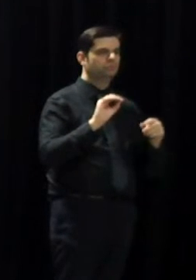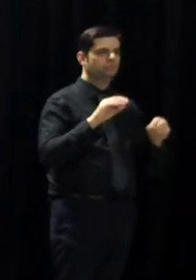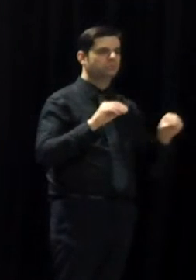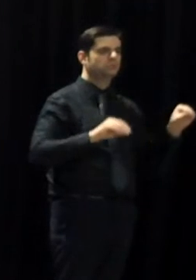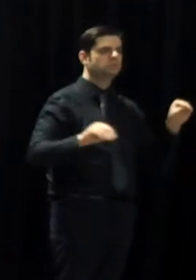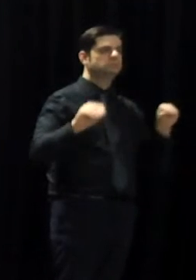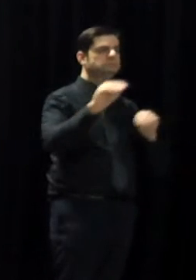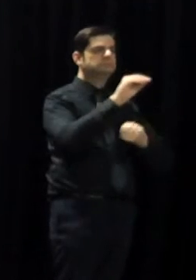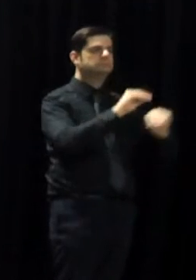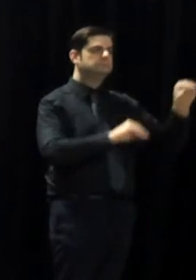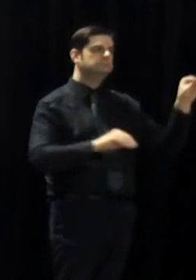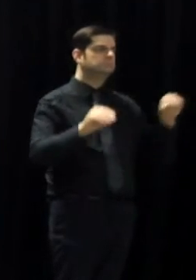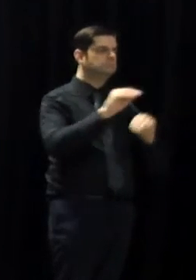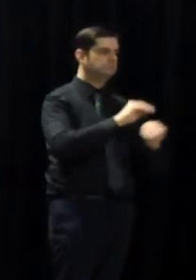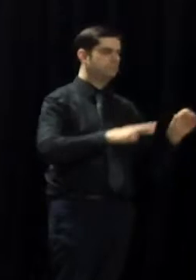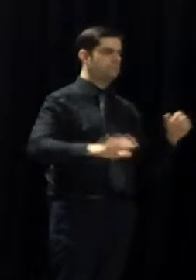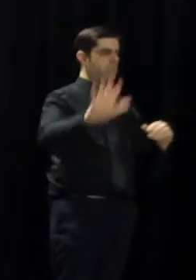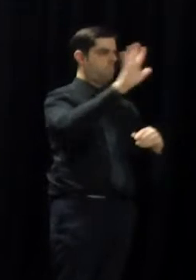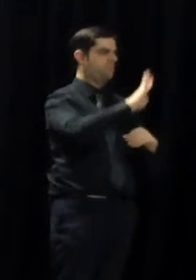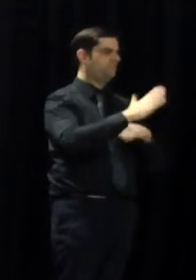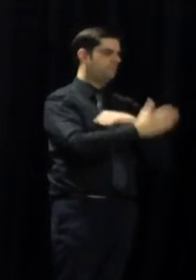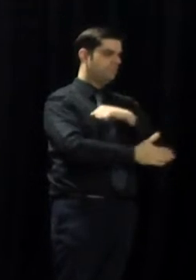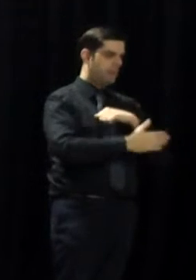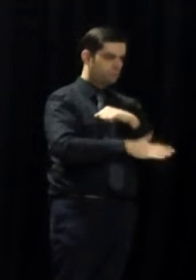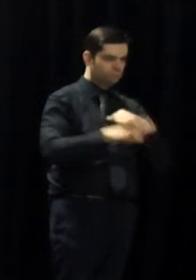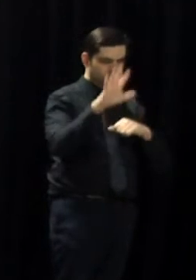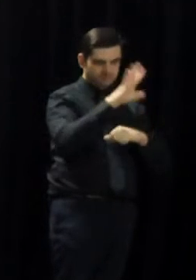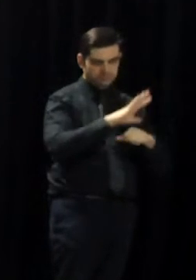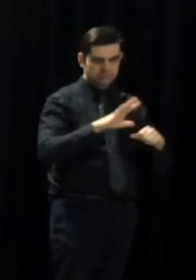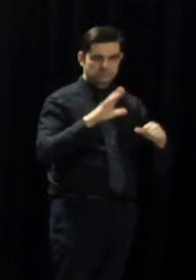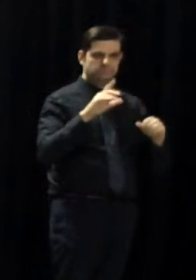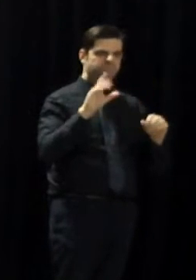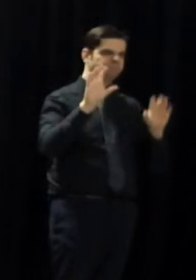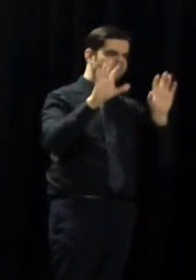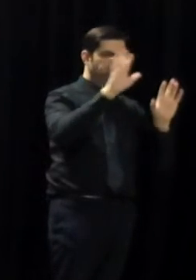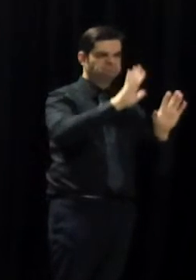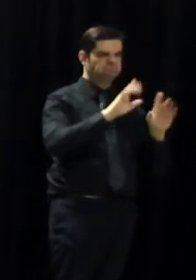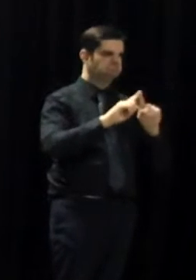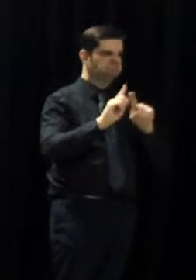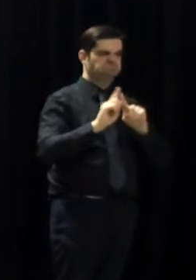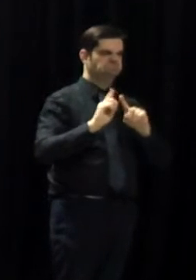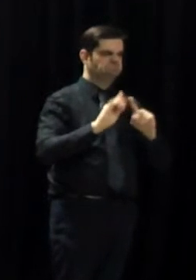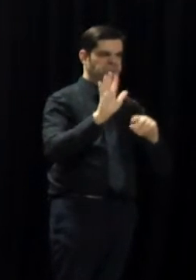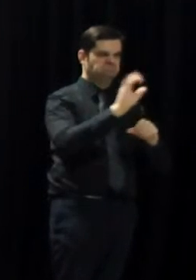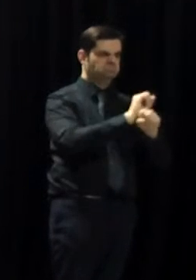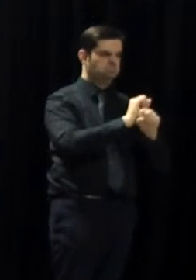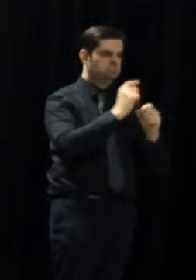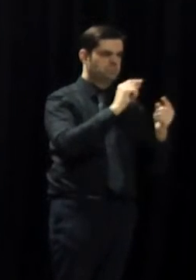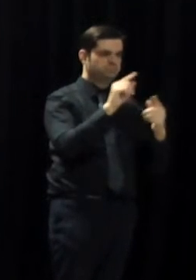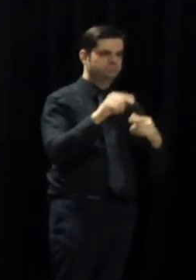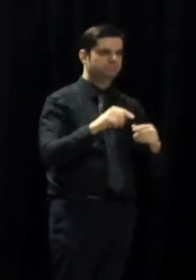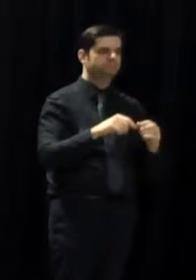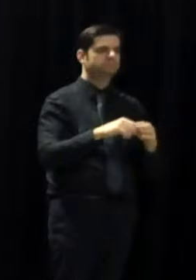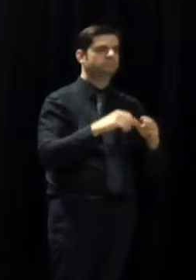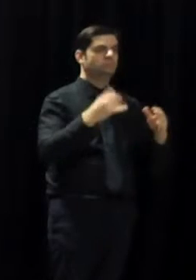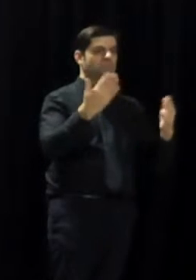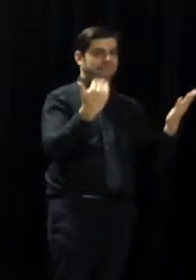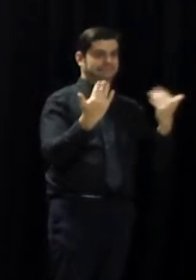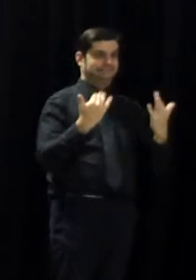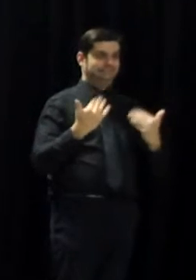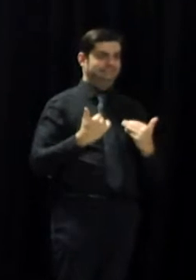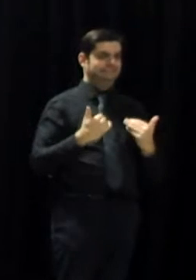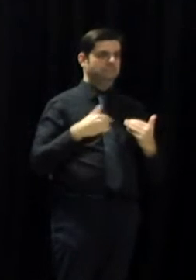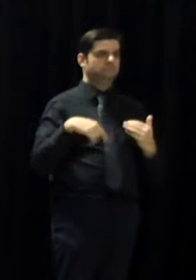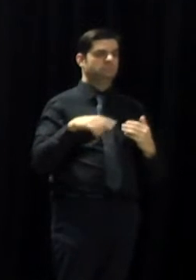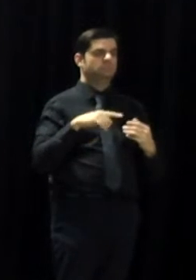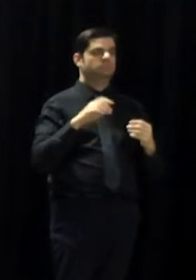out to some of our 103 employees, and many of the furloughed employees have been offered employment. I think